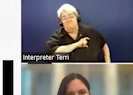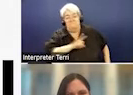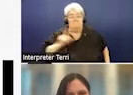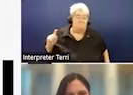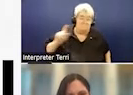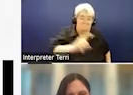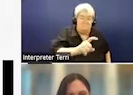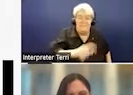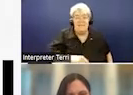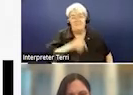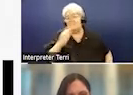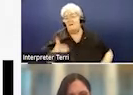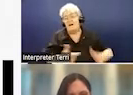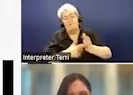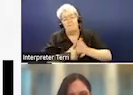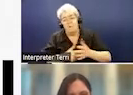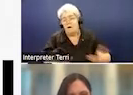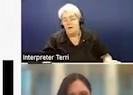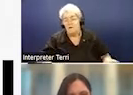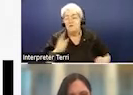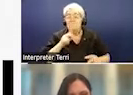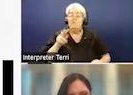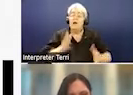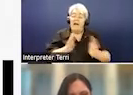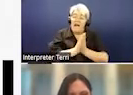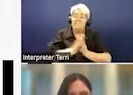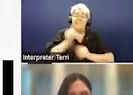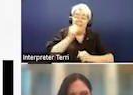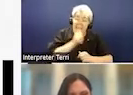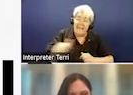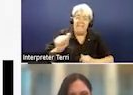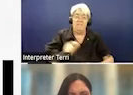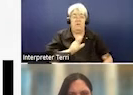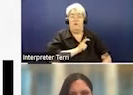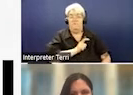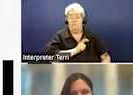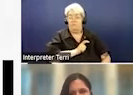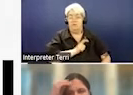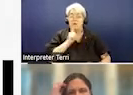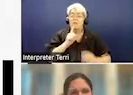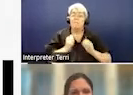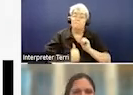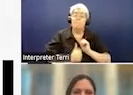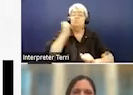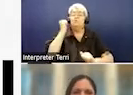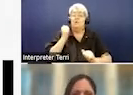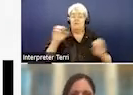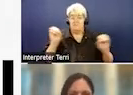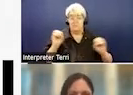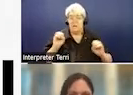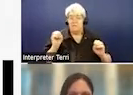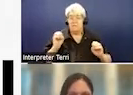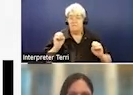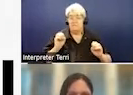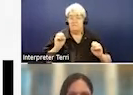ask any law enforcement officer, do the majority of crisis calls require the presence of an armed